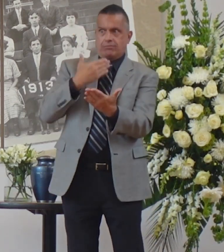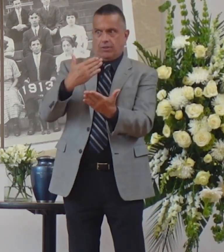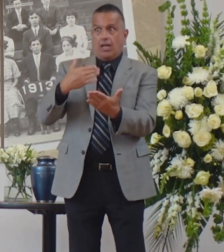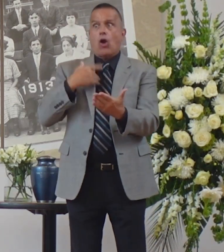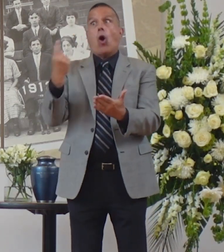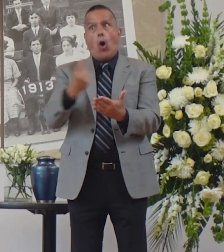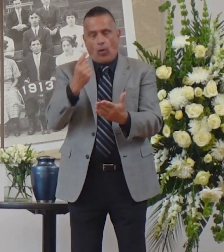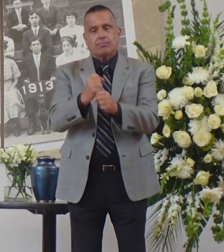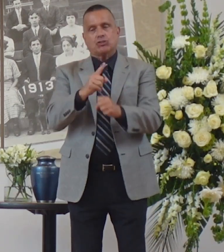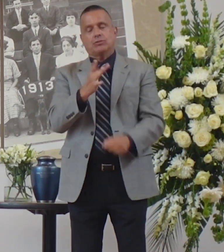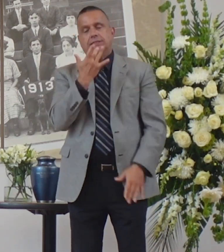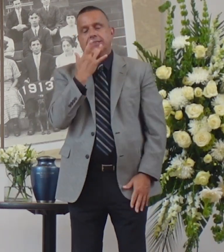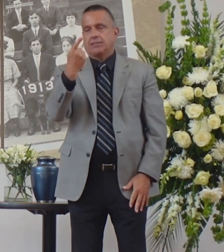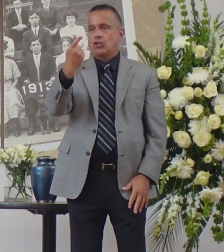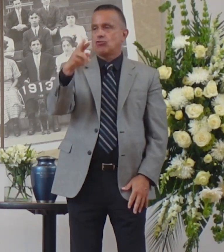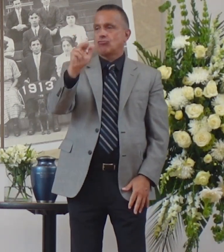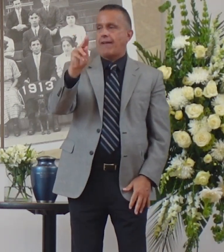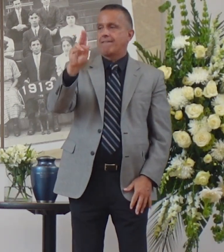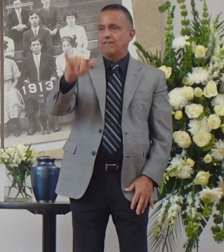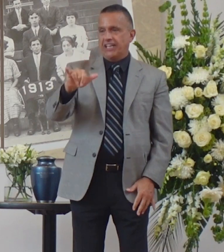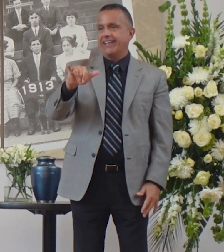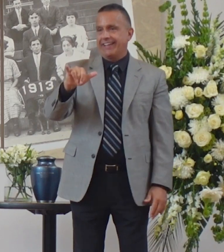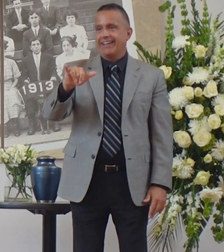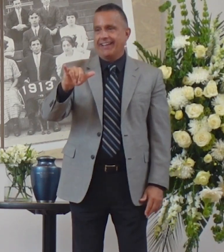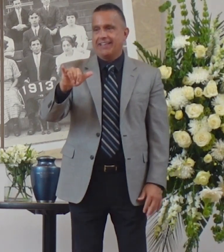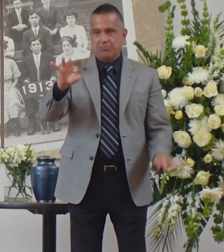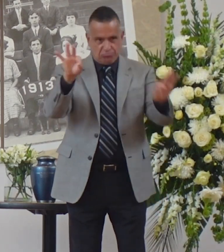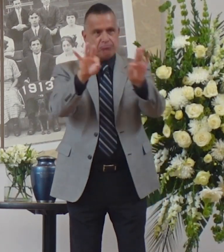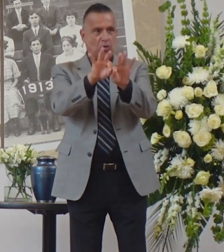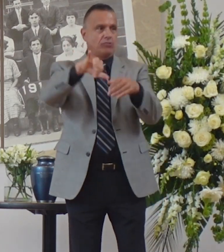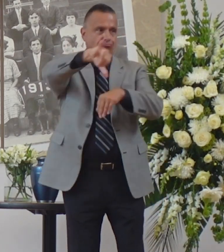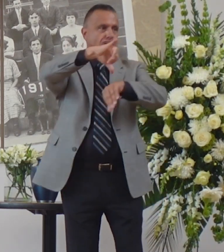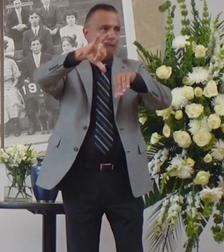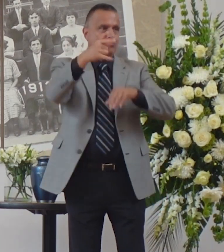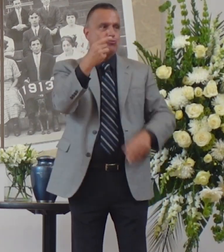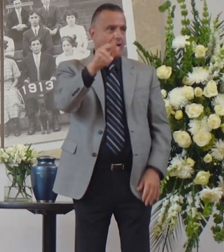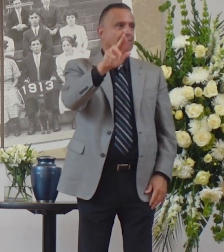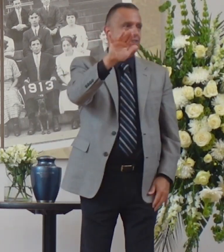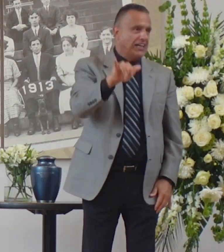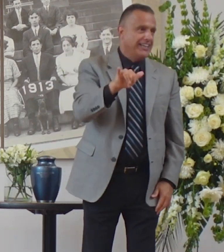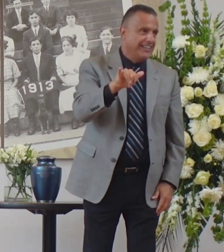She loved to listen and to